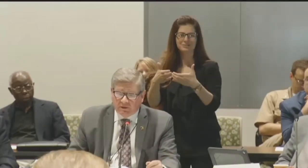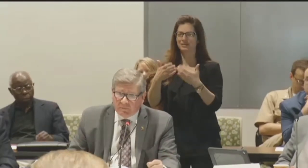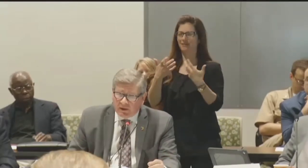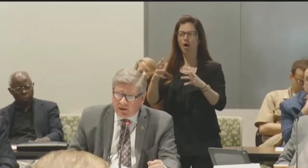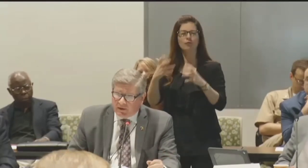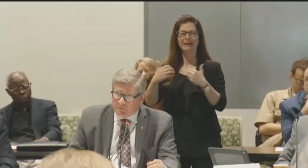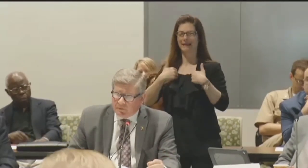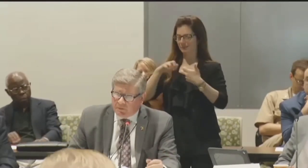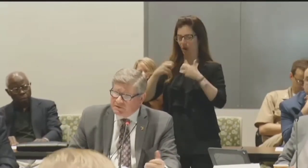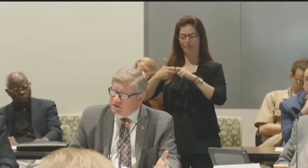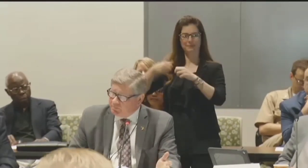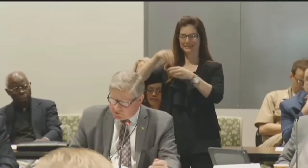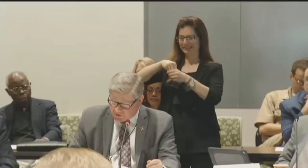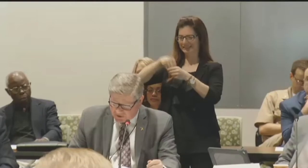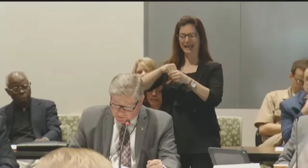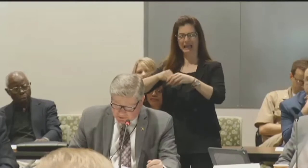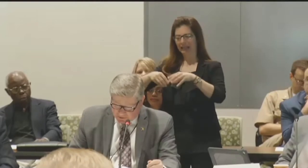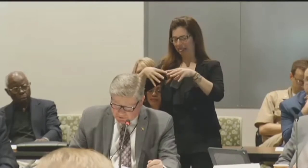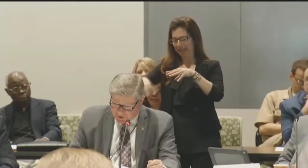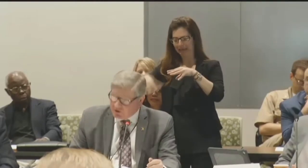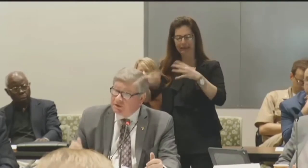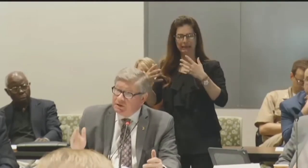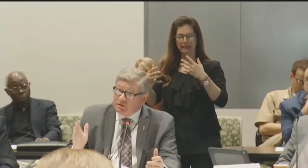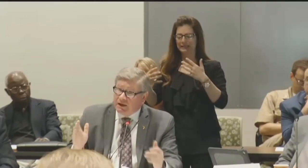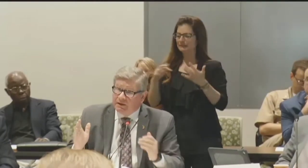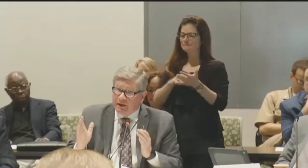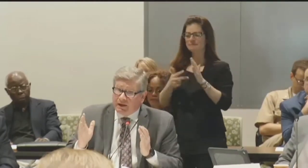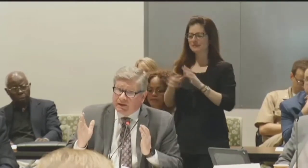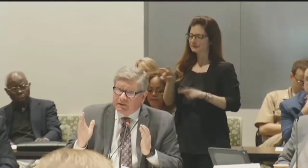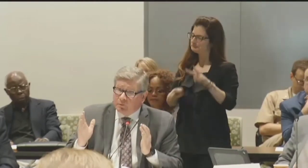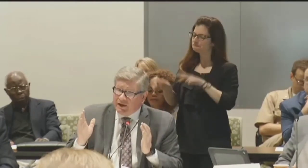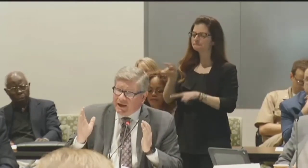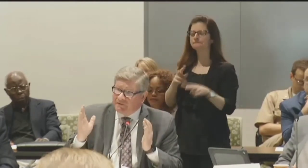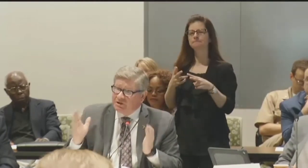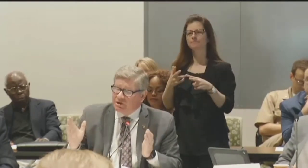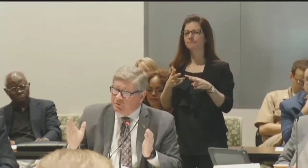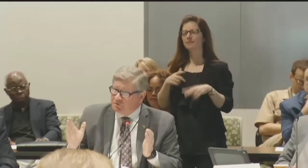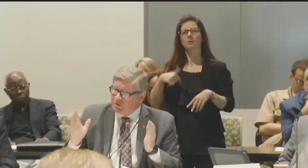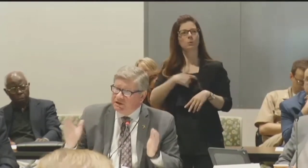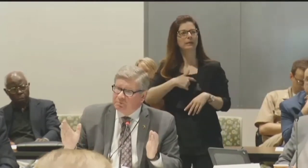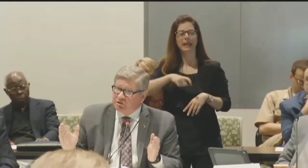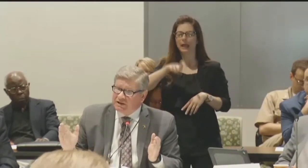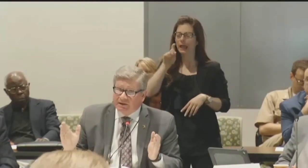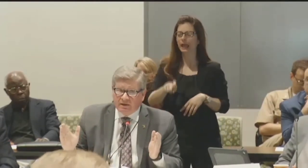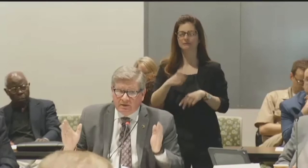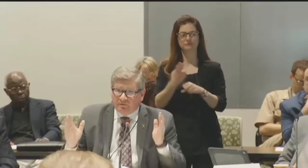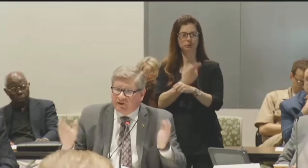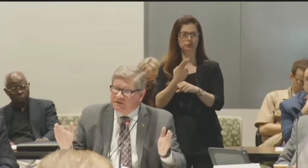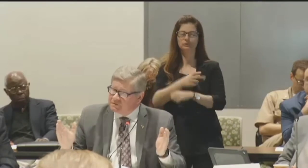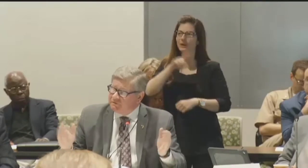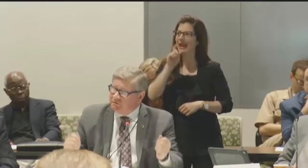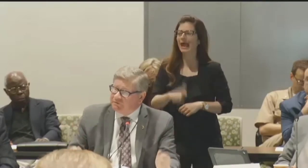into it, basically puts us in a position that we have to use and we need to protect